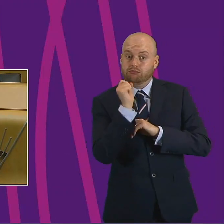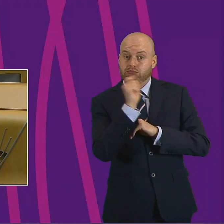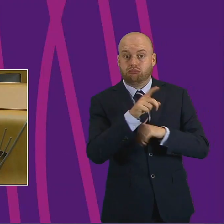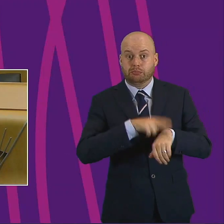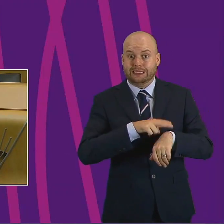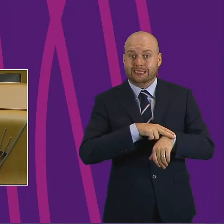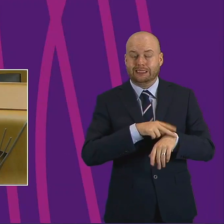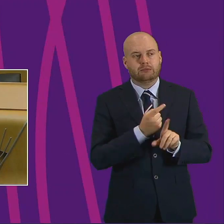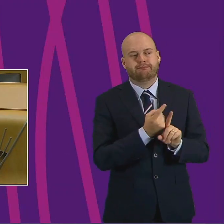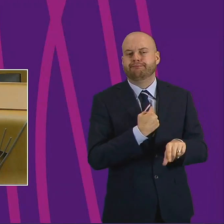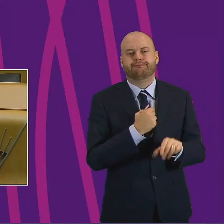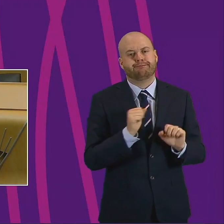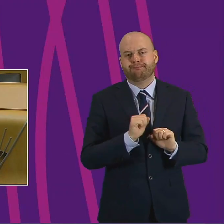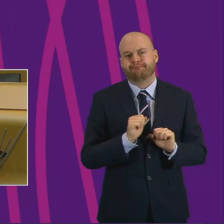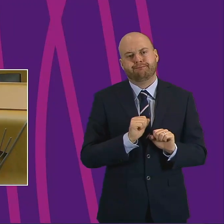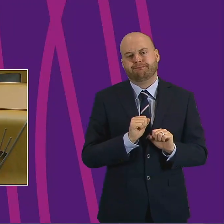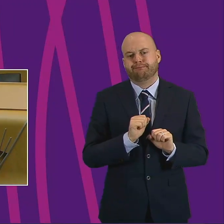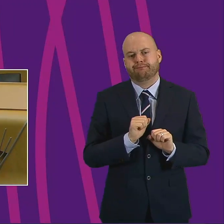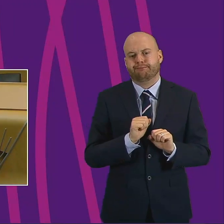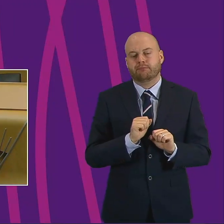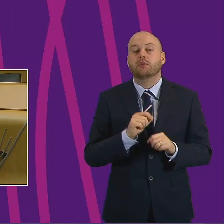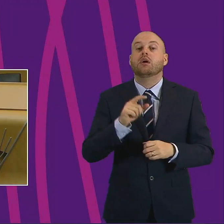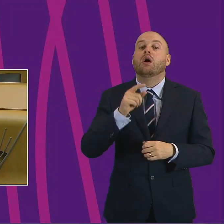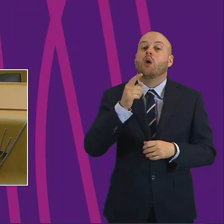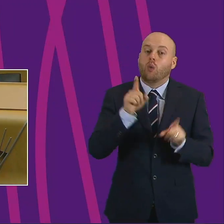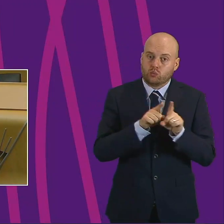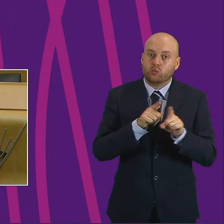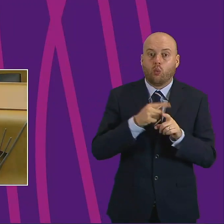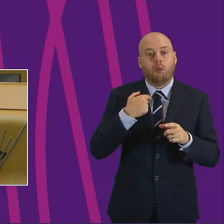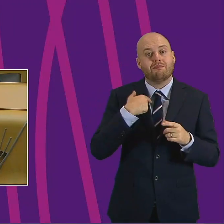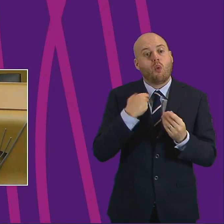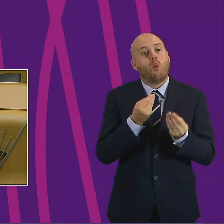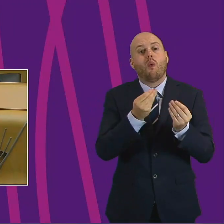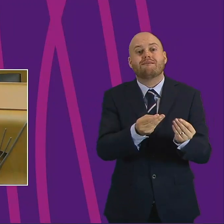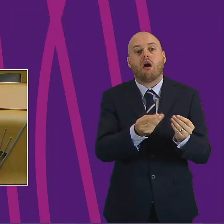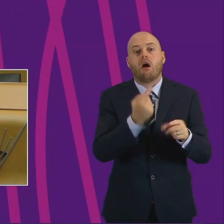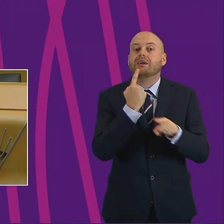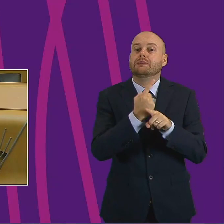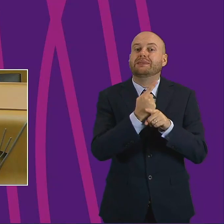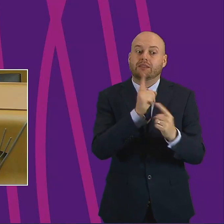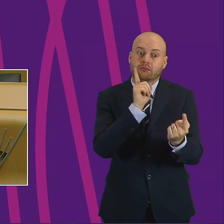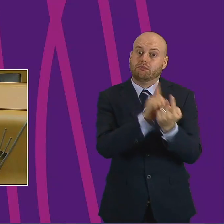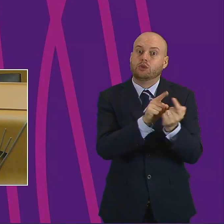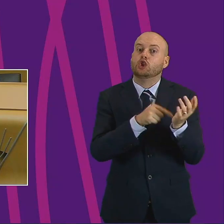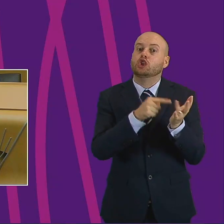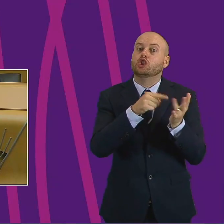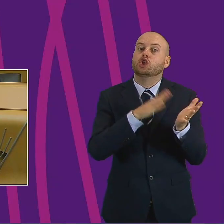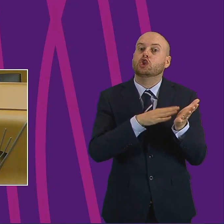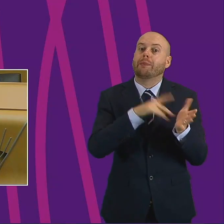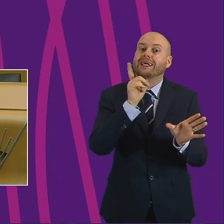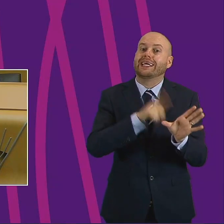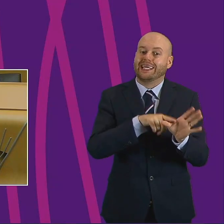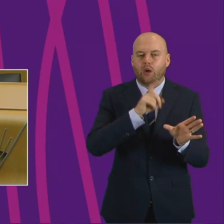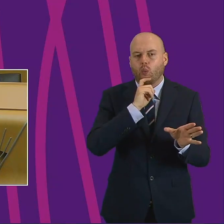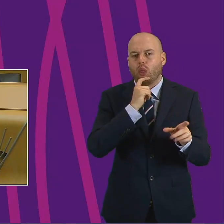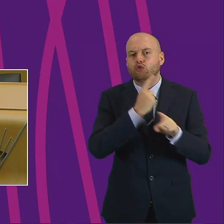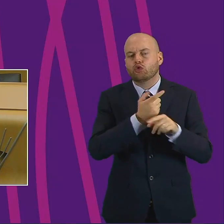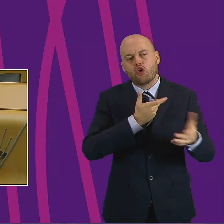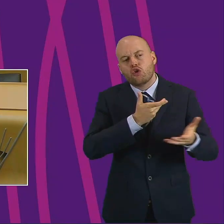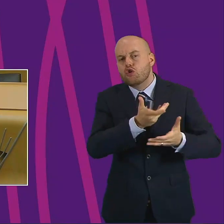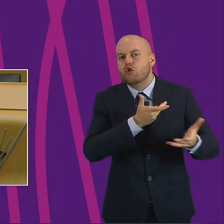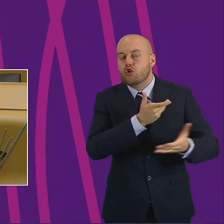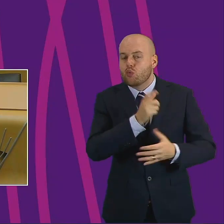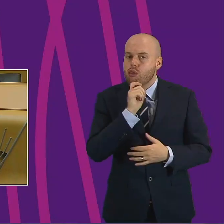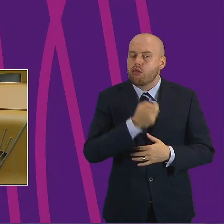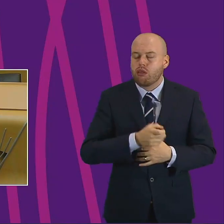I have offered to speak with Tommy, which I already had. I wouldn't put forward anything that he hadn't already said it was okay